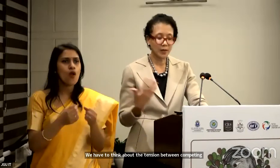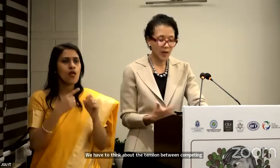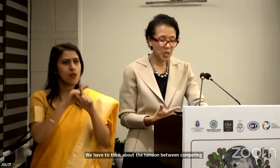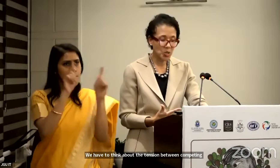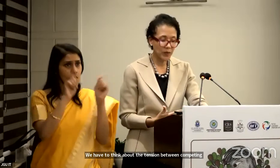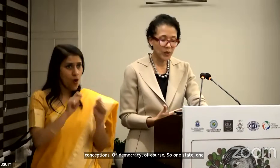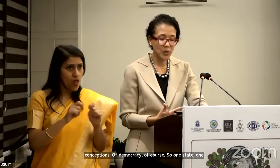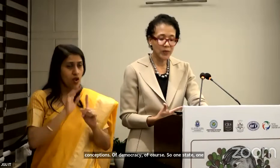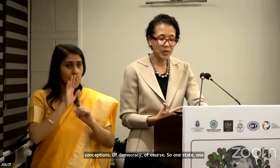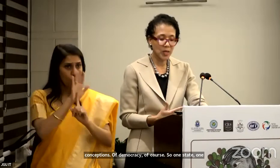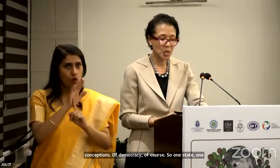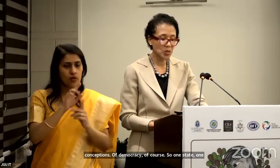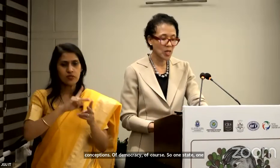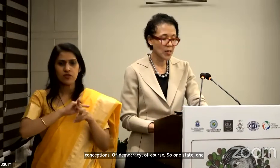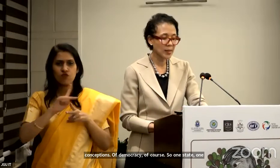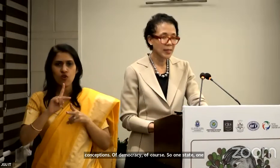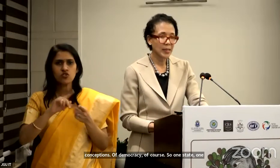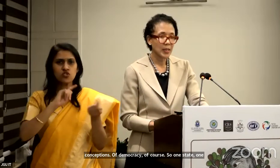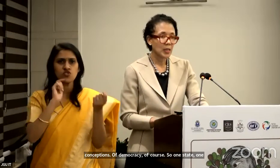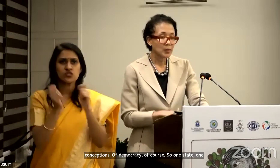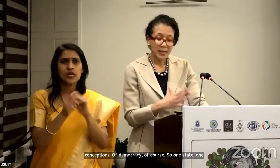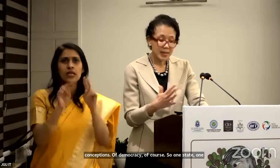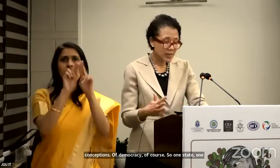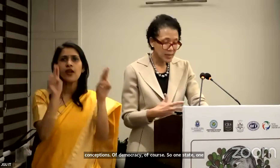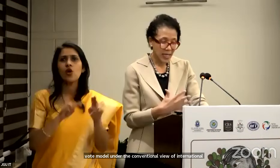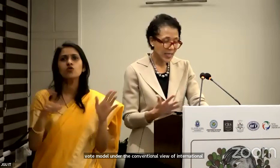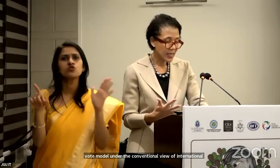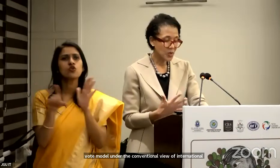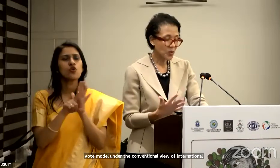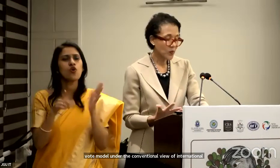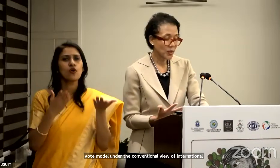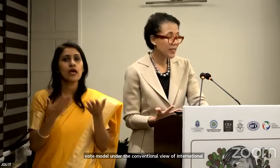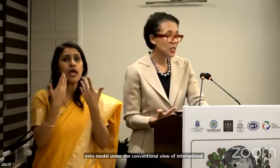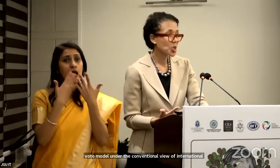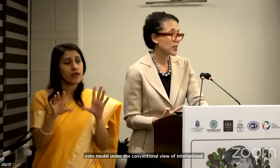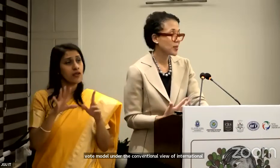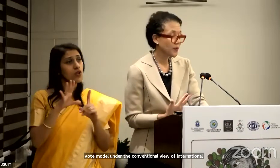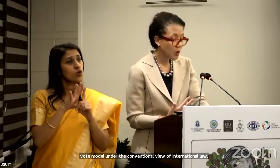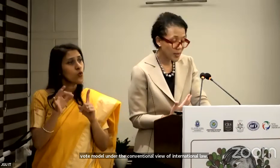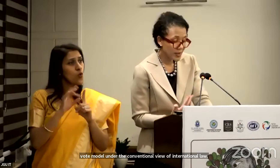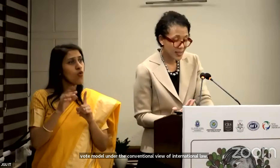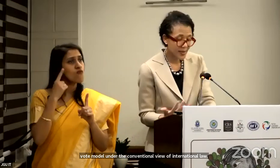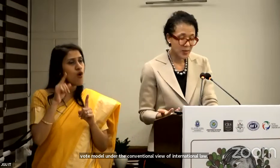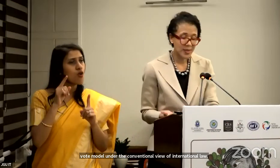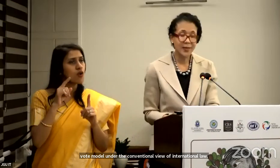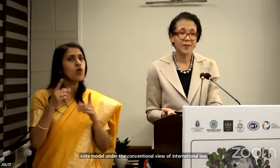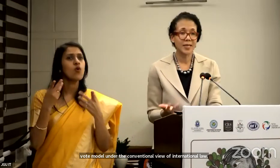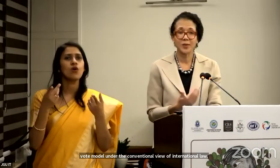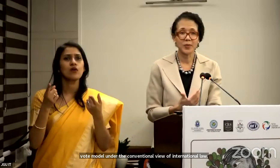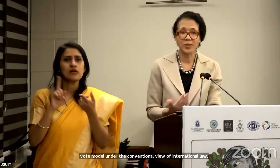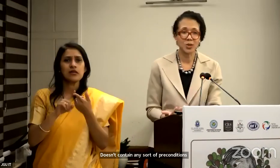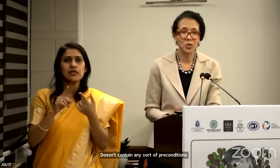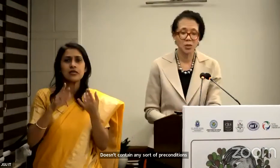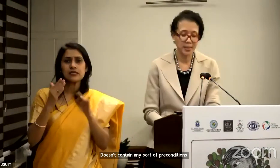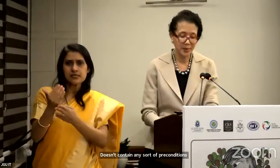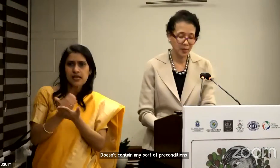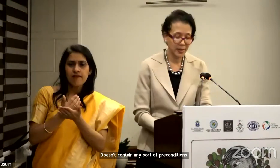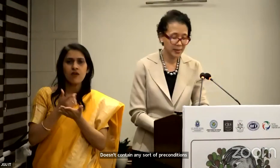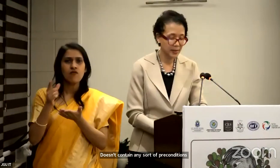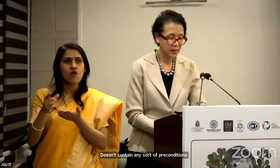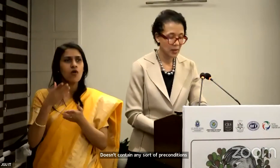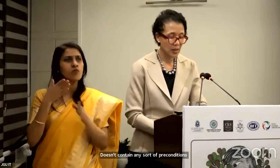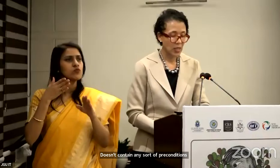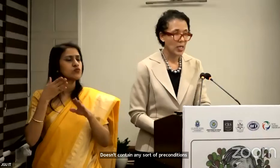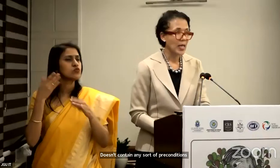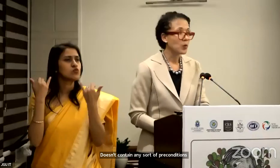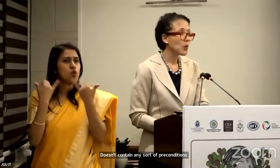under the conventional view of international law doesn't contain any sort of preconditions that the voting states themselves have to be internally